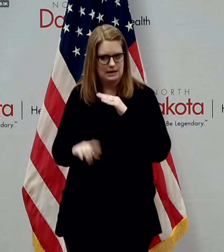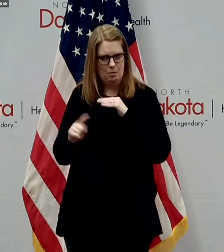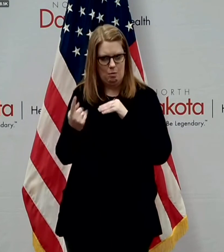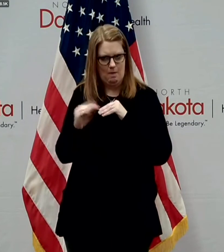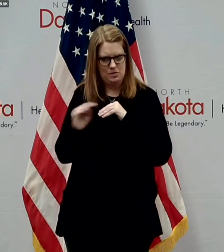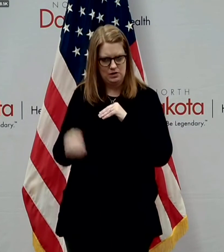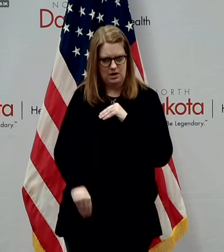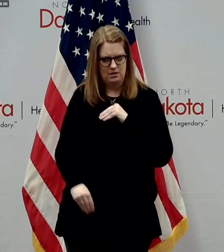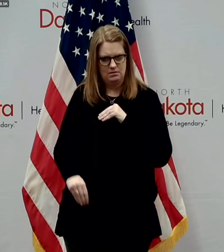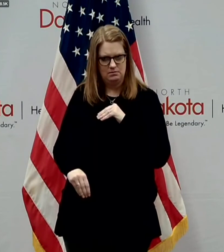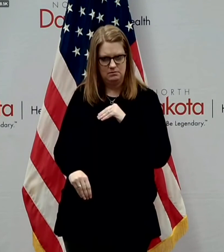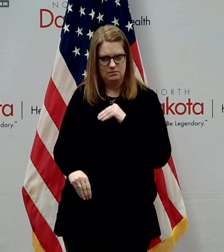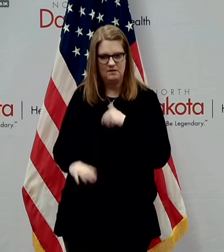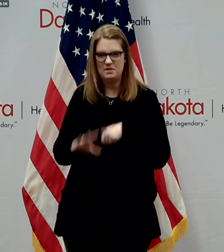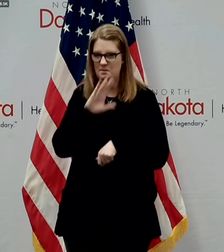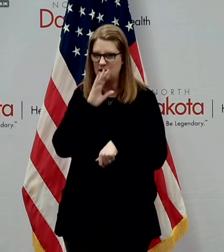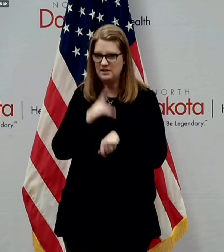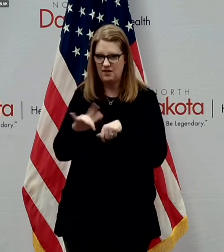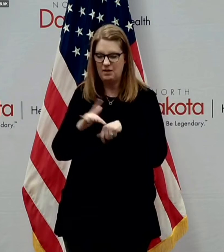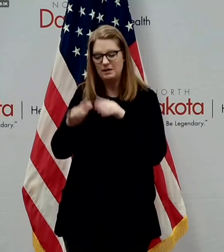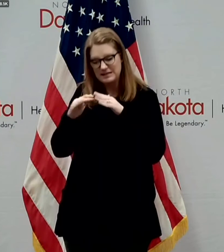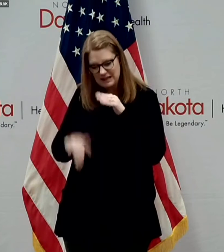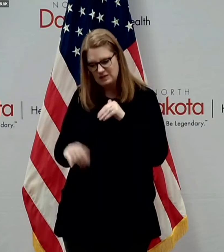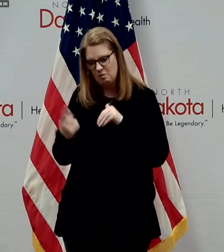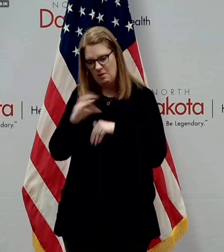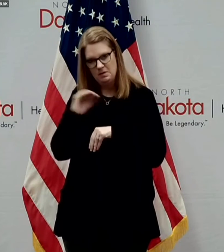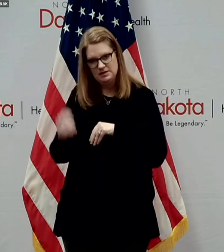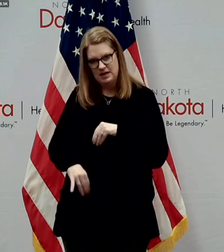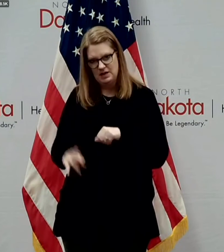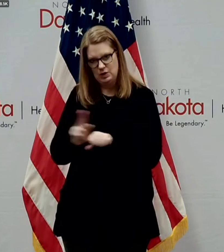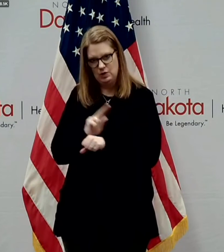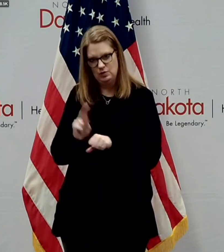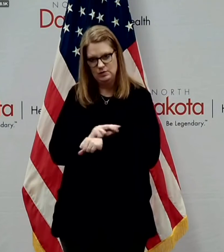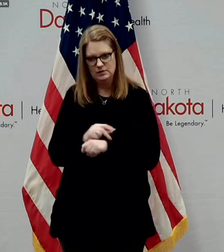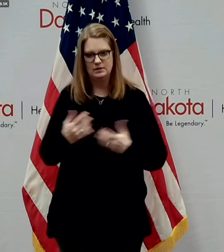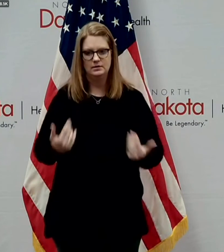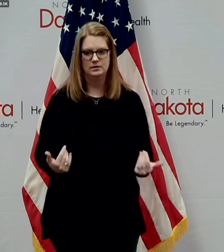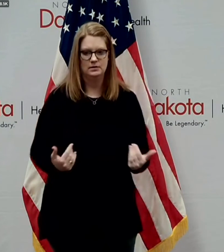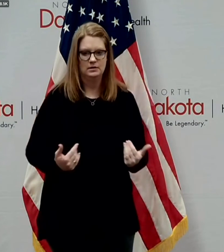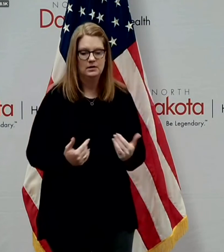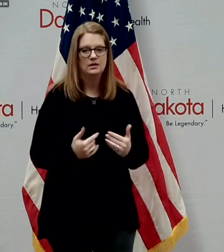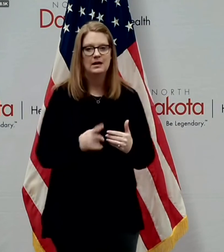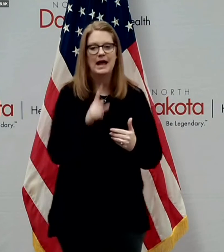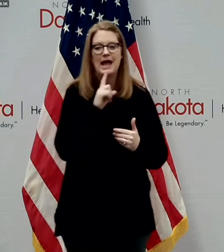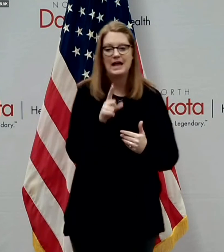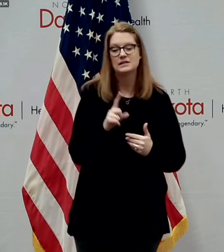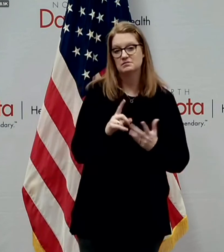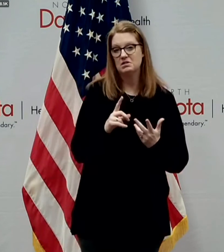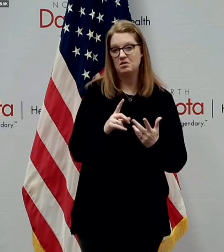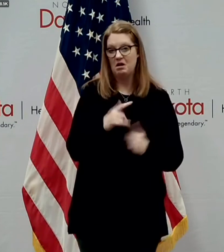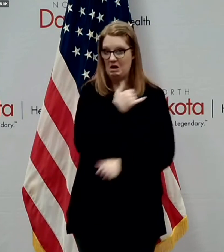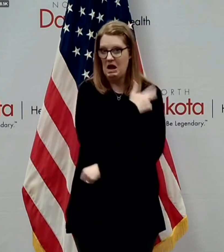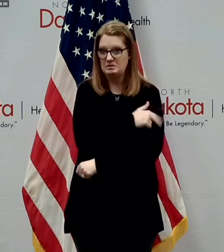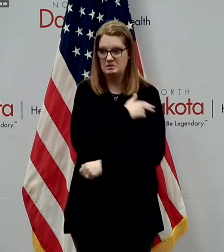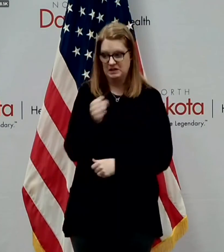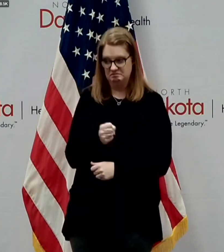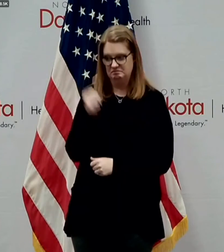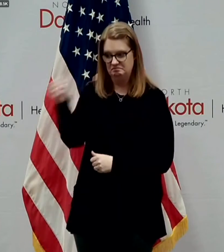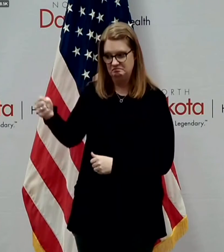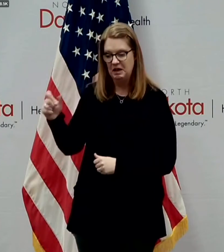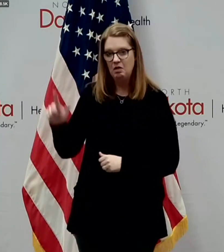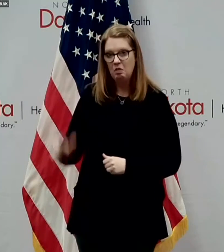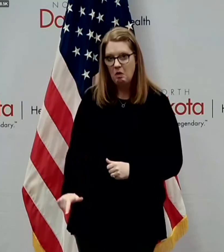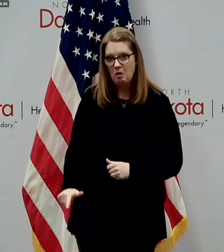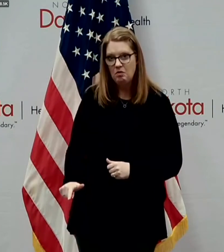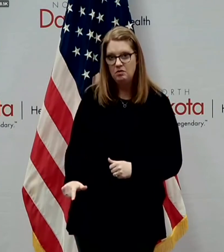hospital beds to do this. And so for the time being, while our absolute hospitalizations remain low, and we don't believe that